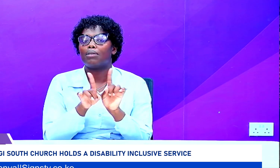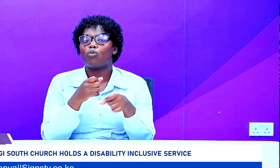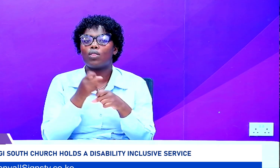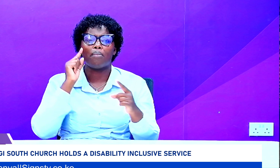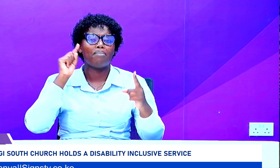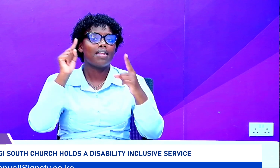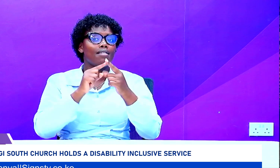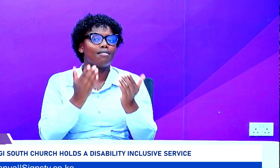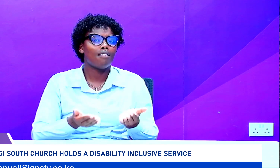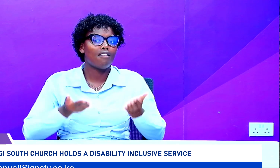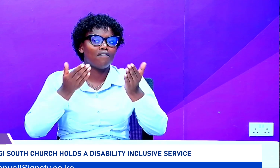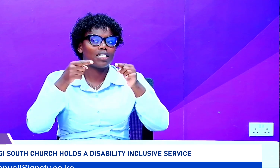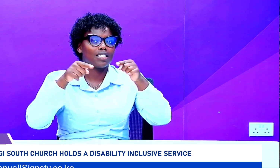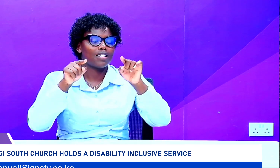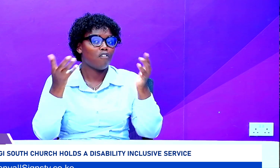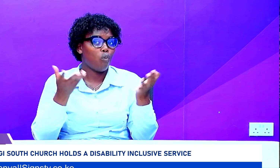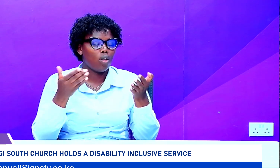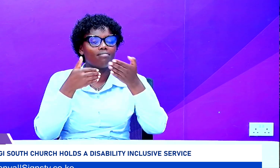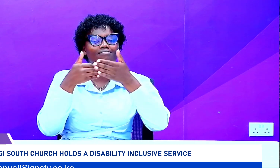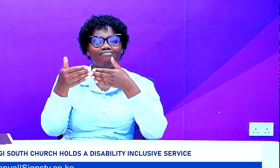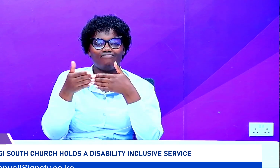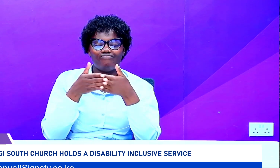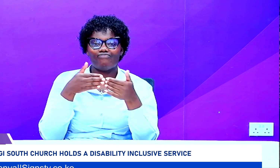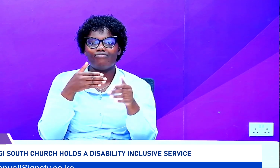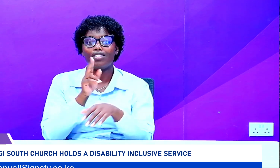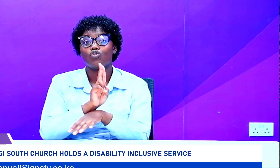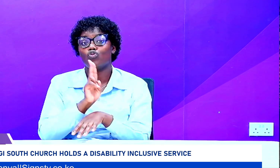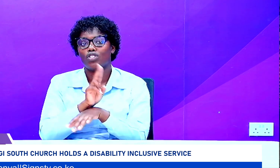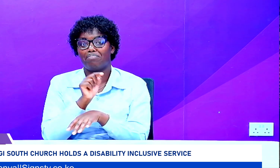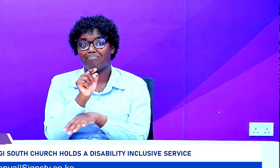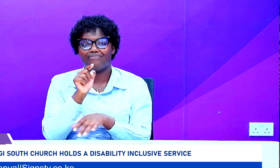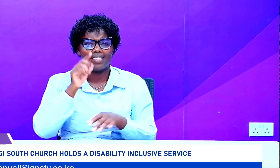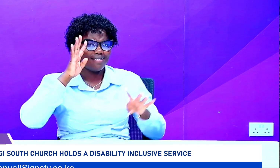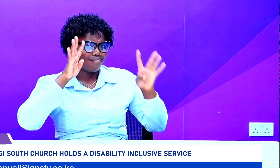language, and notably, with the main delivery itself being in sign.